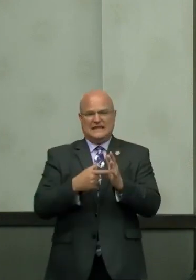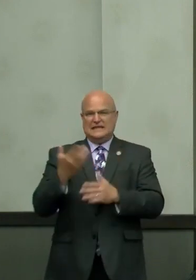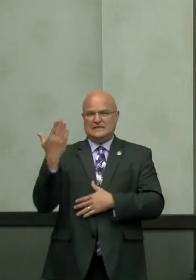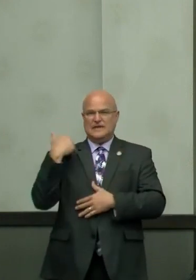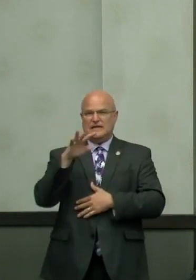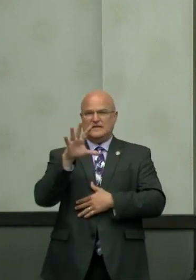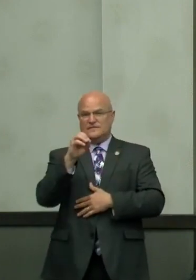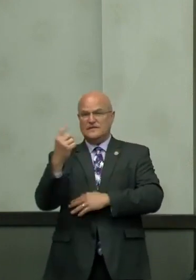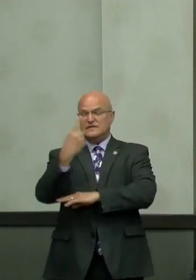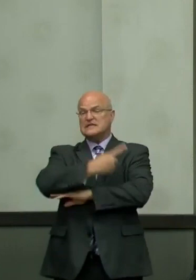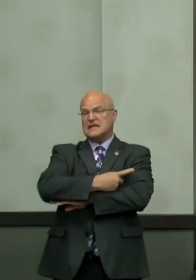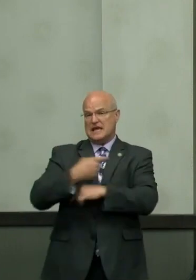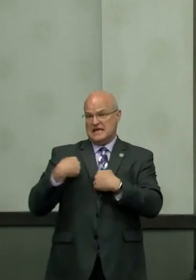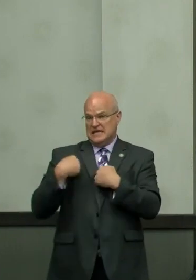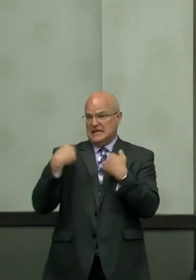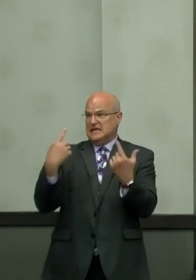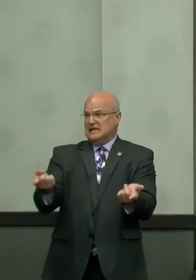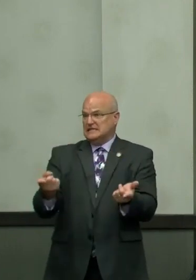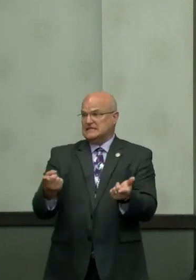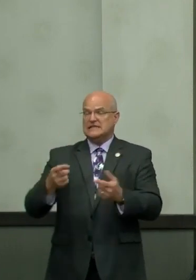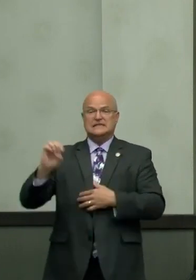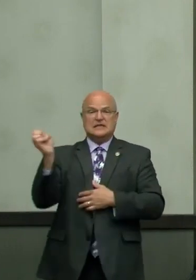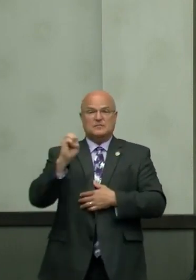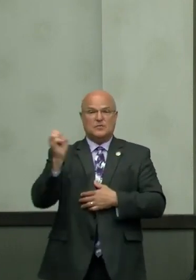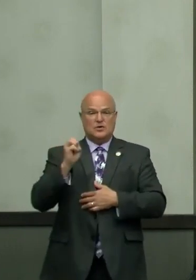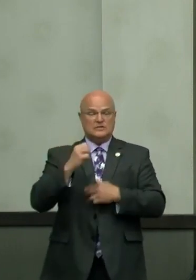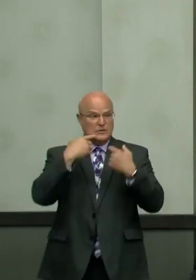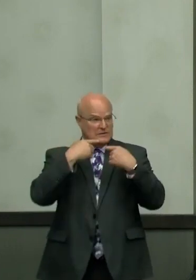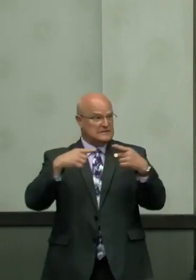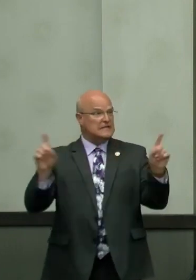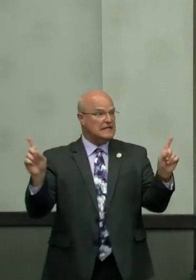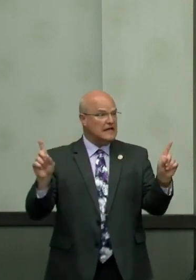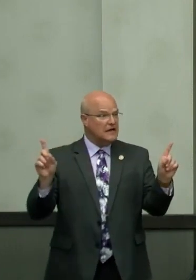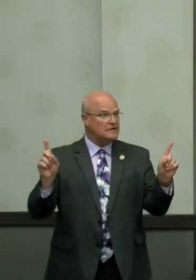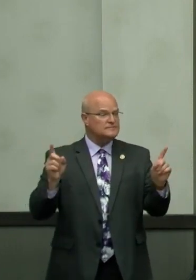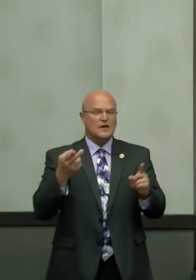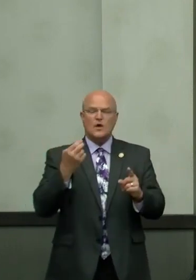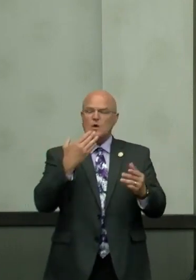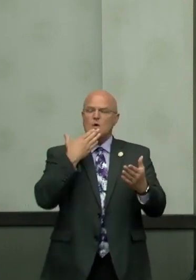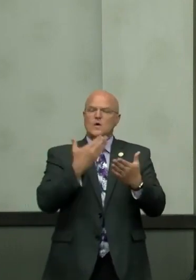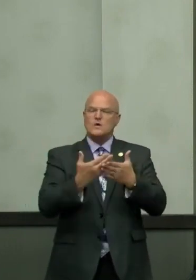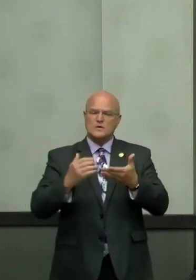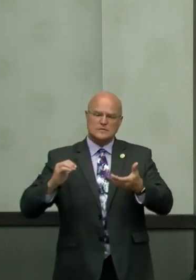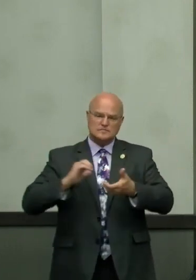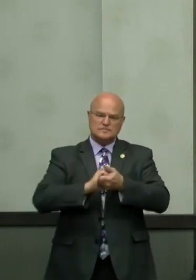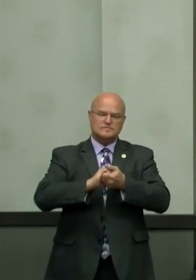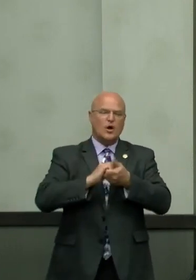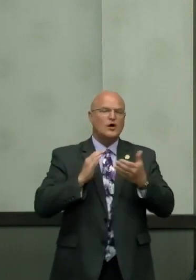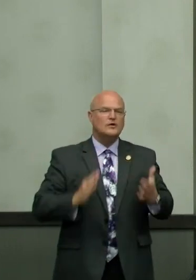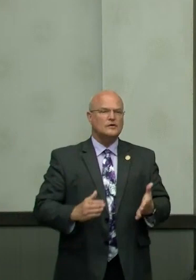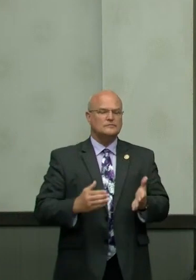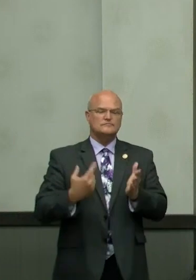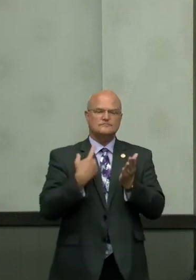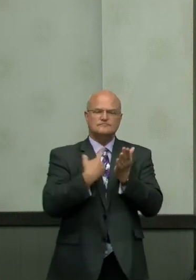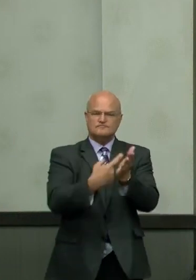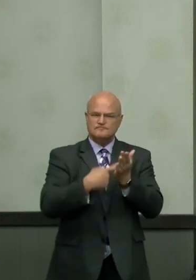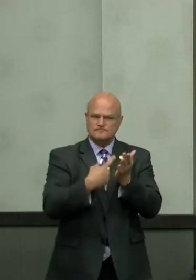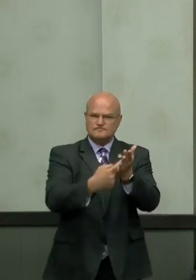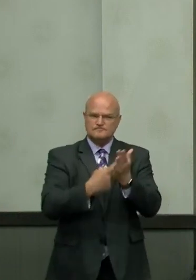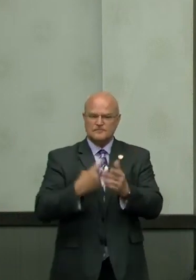last 50 days since the emergency was declared. He's been a good partner. We've talked